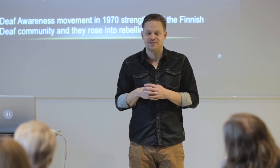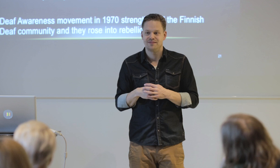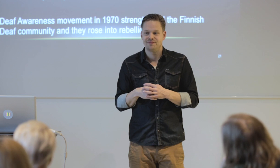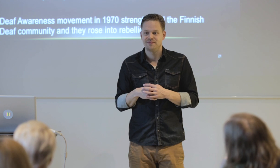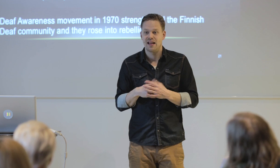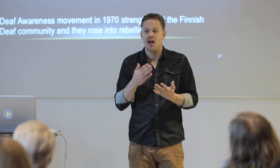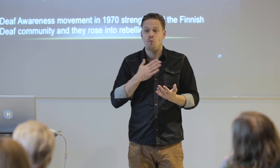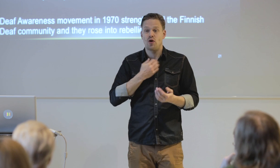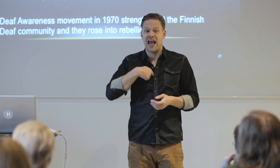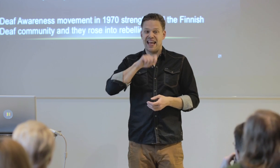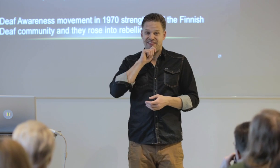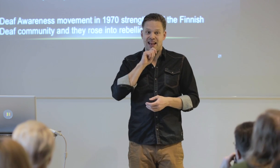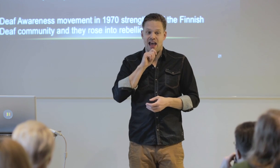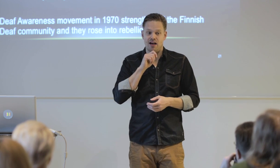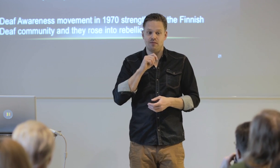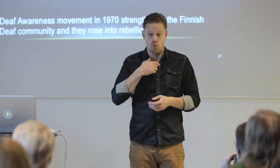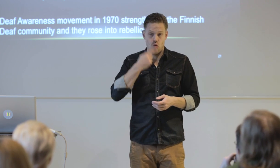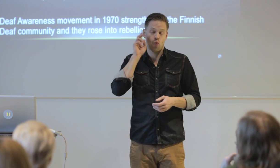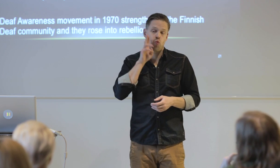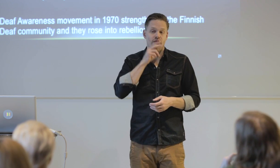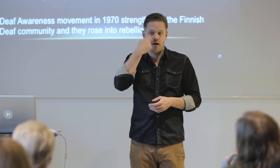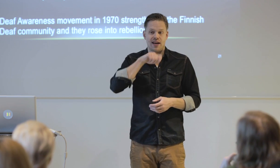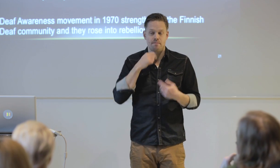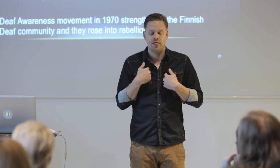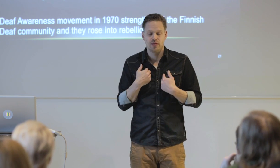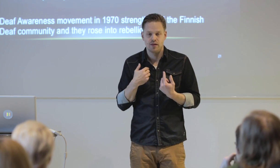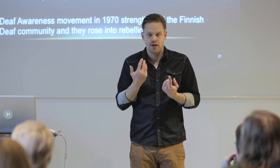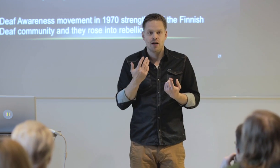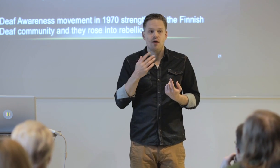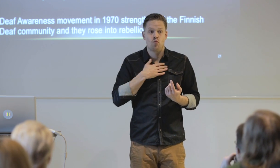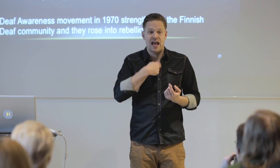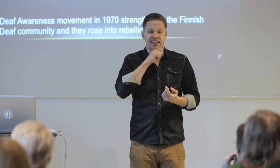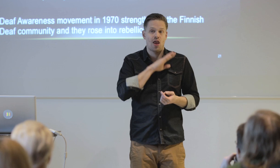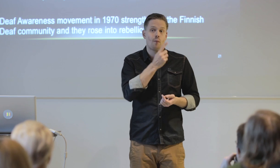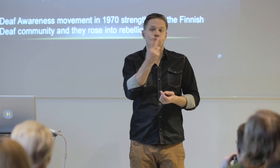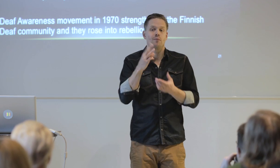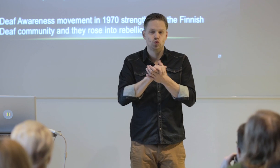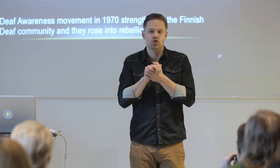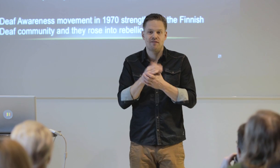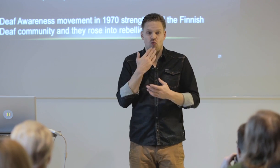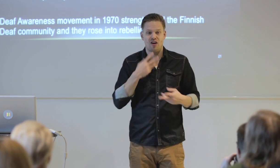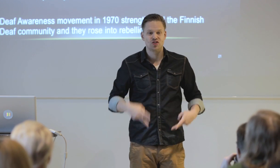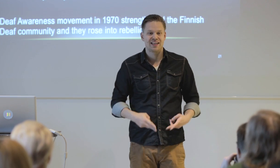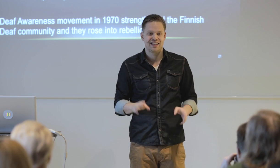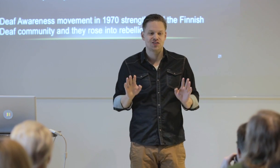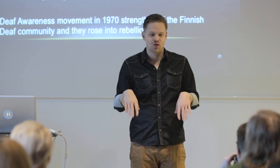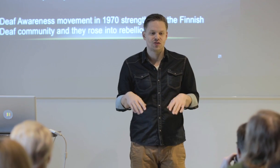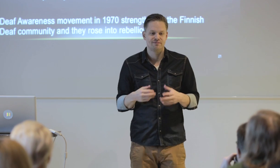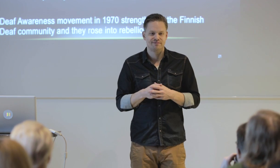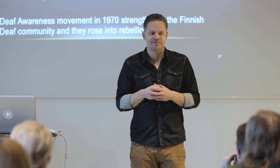1969. For example, my mother, I have deaf parents. My mother has few friends who've had this